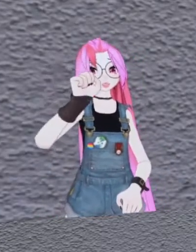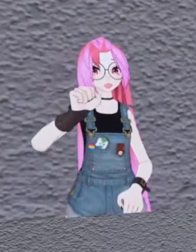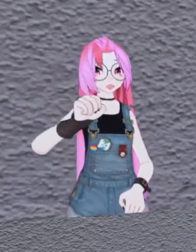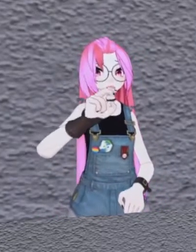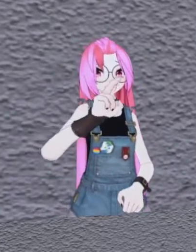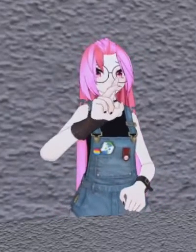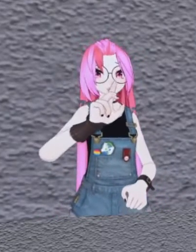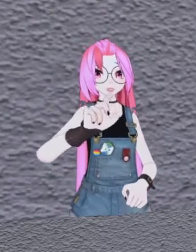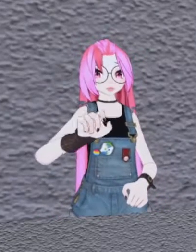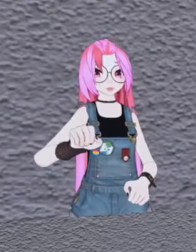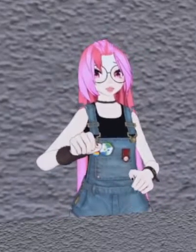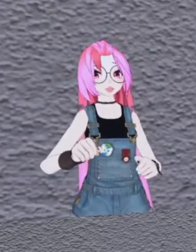of spoils. And